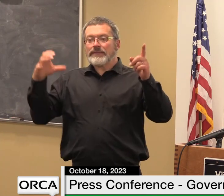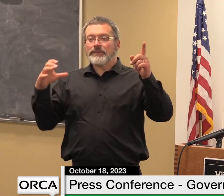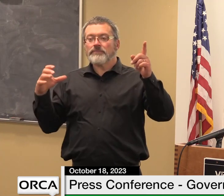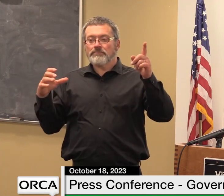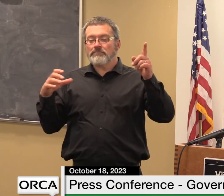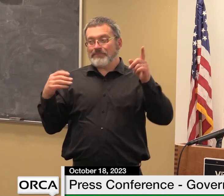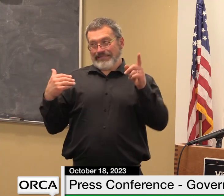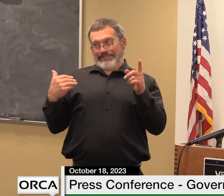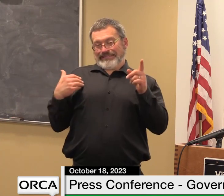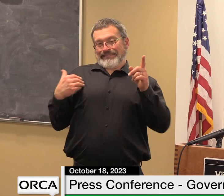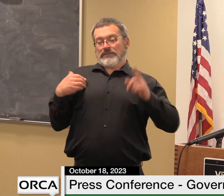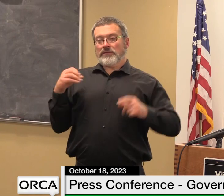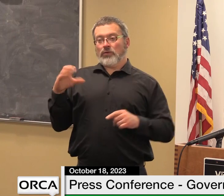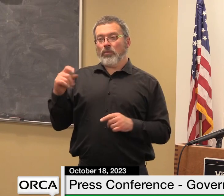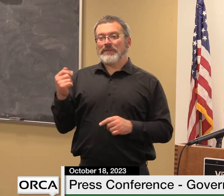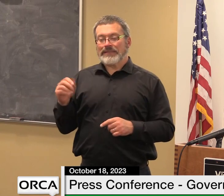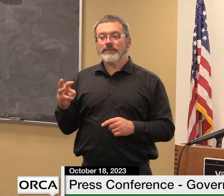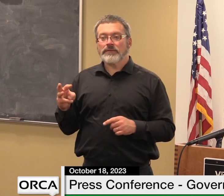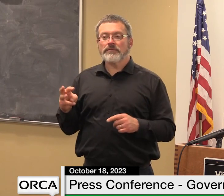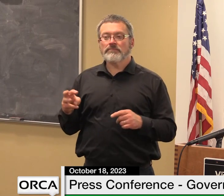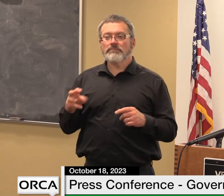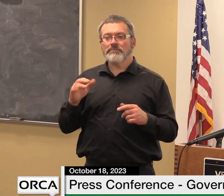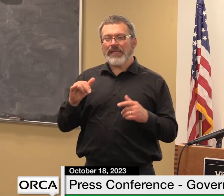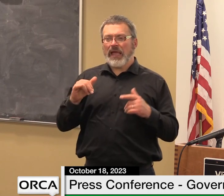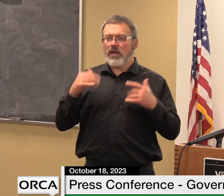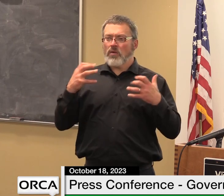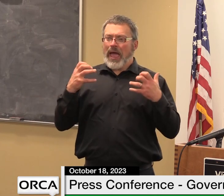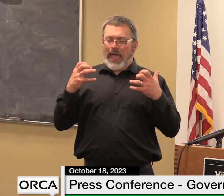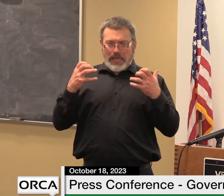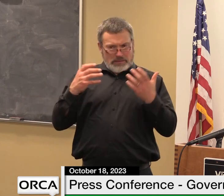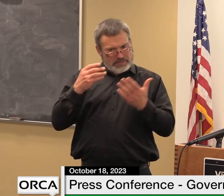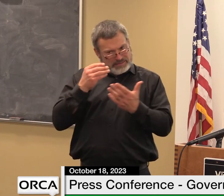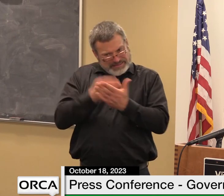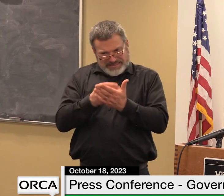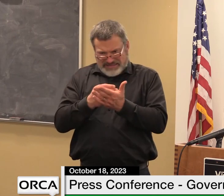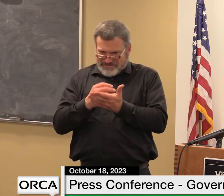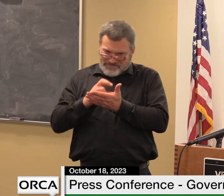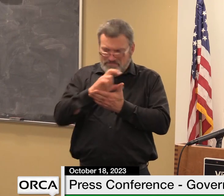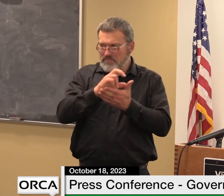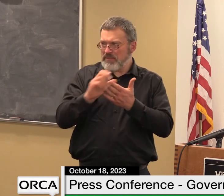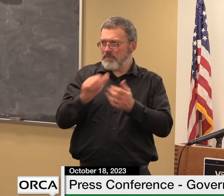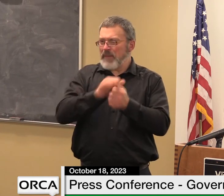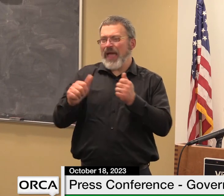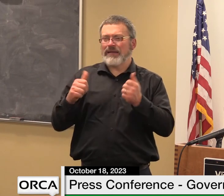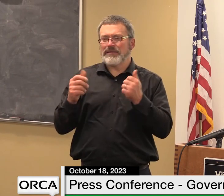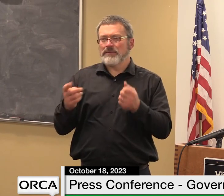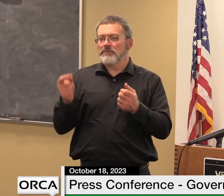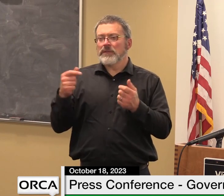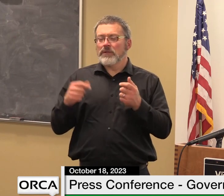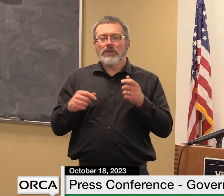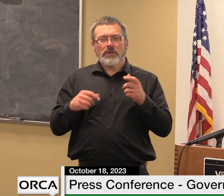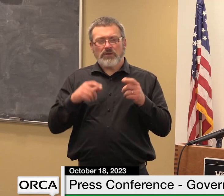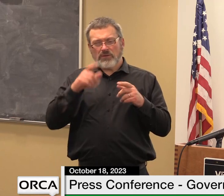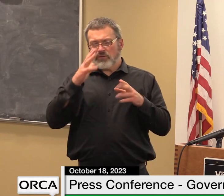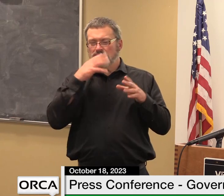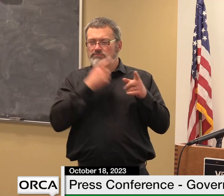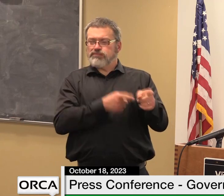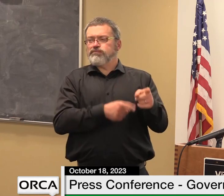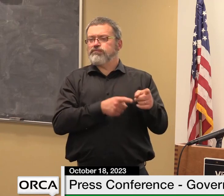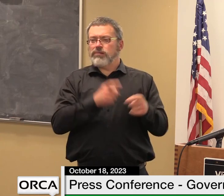16th calling for the quick passage of increased aid to Israel. The letter condemned Hamas's, quote, despicable acts of war and